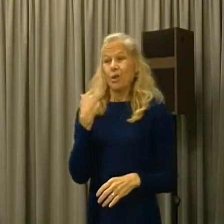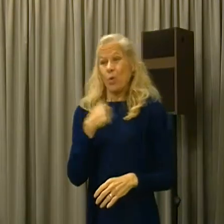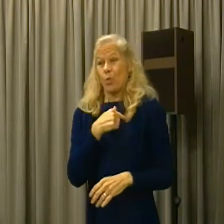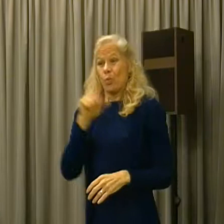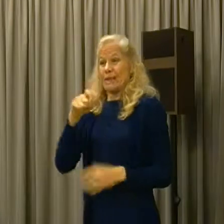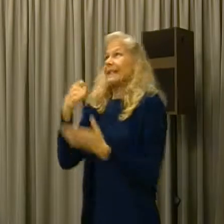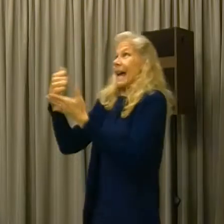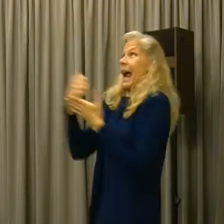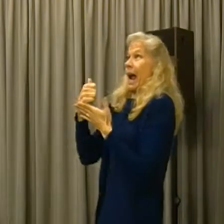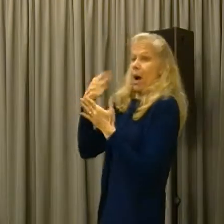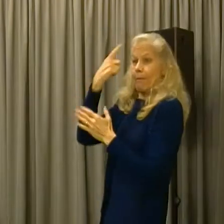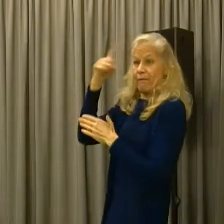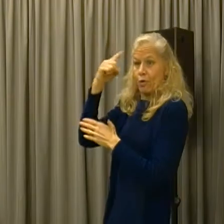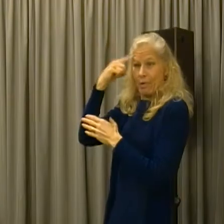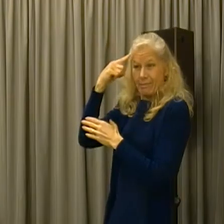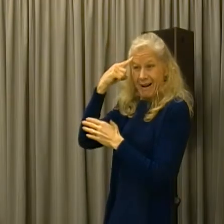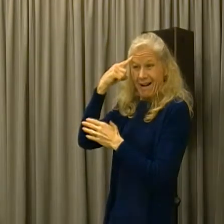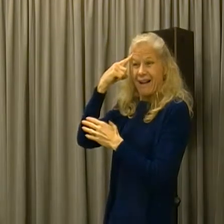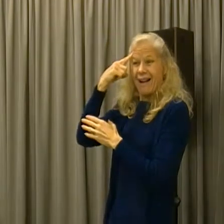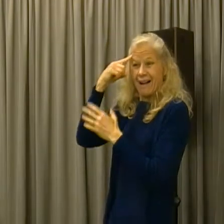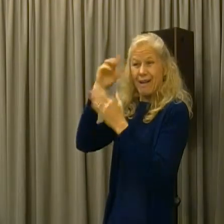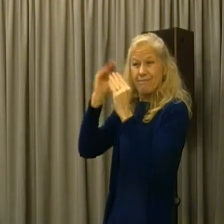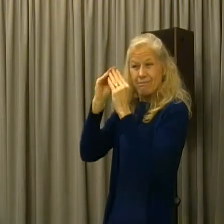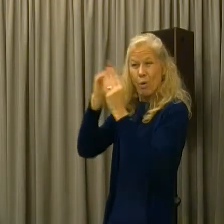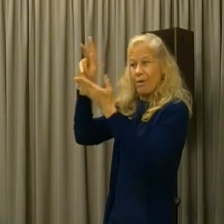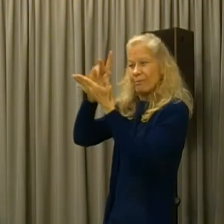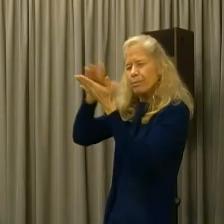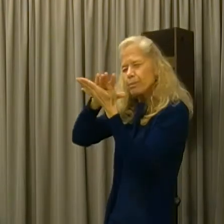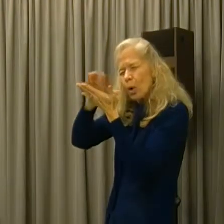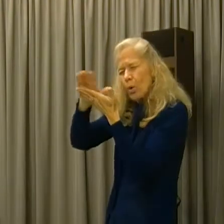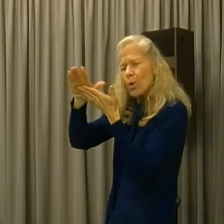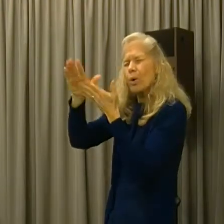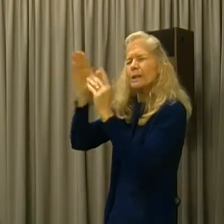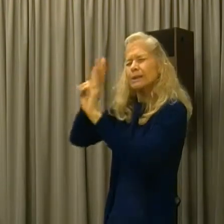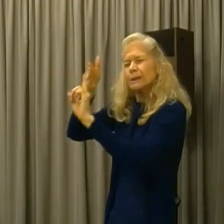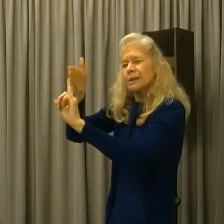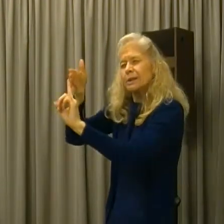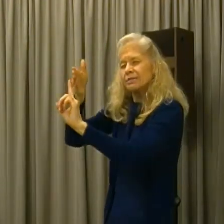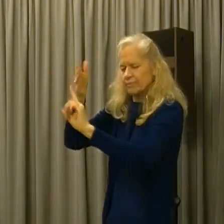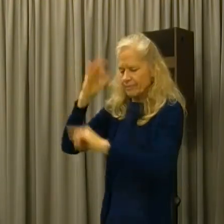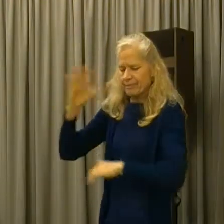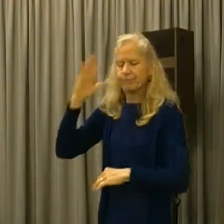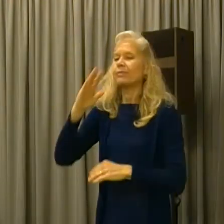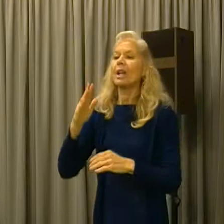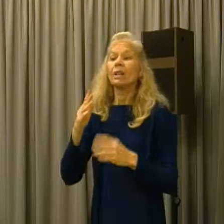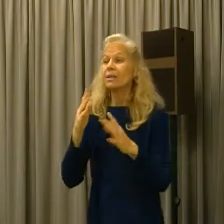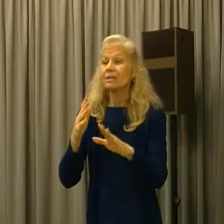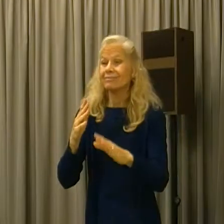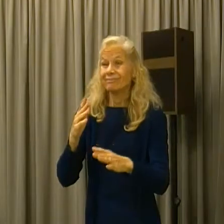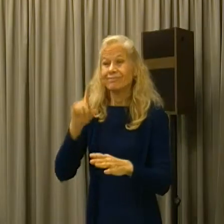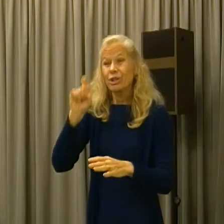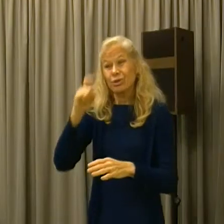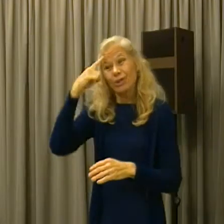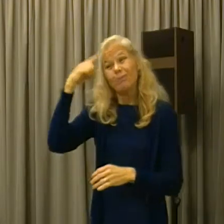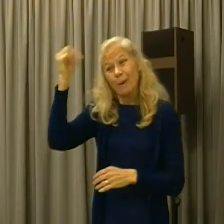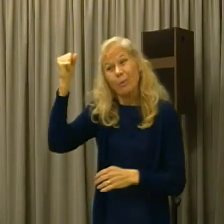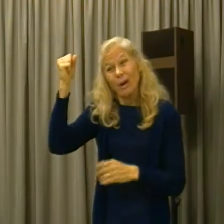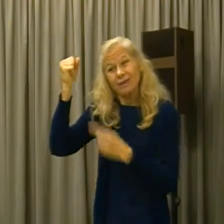We memorized some time ago, Philippians 4:8. Find ye, brethren, whatsoever things are true, whatsoever things